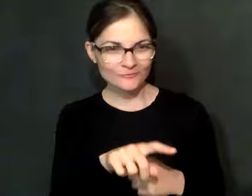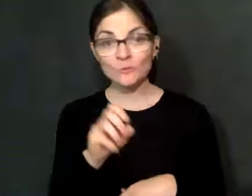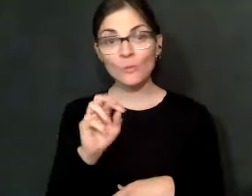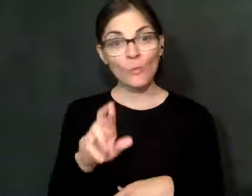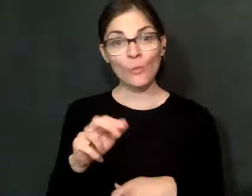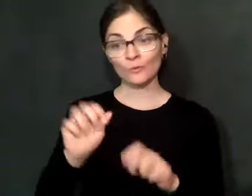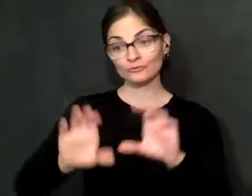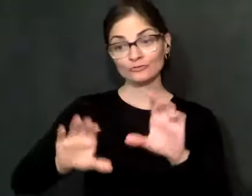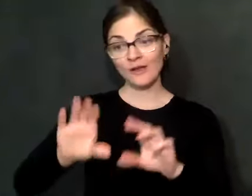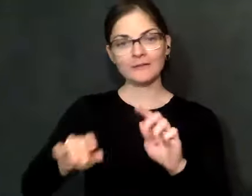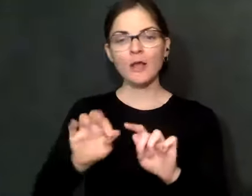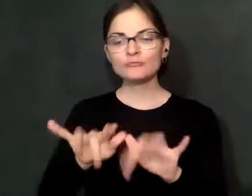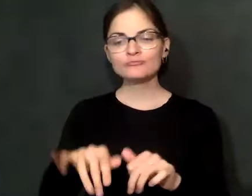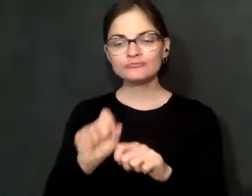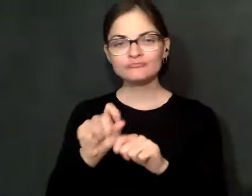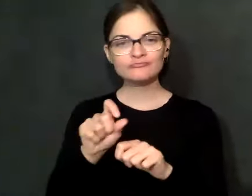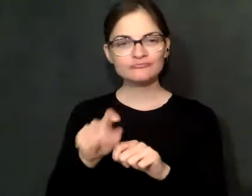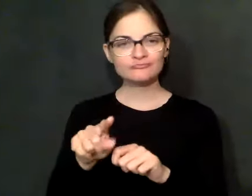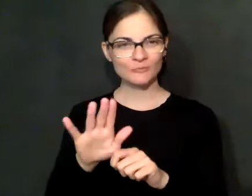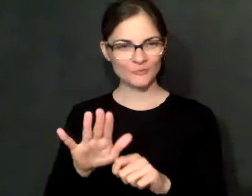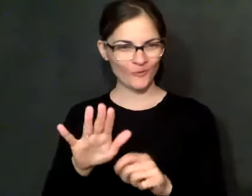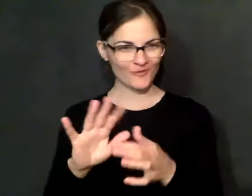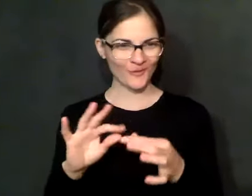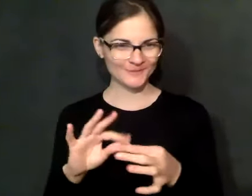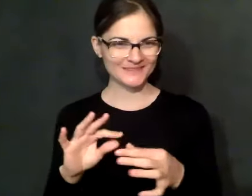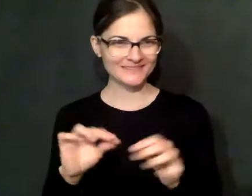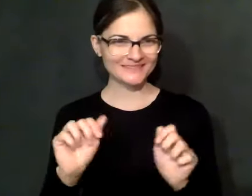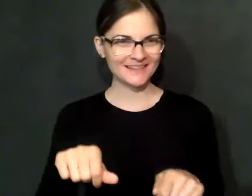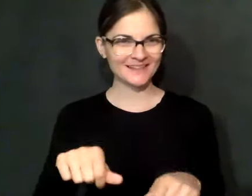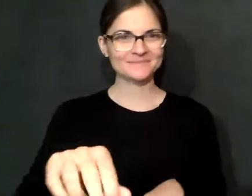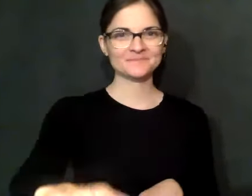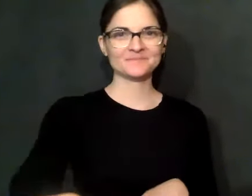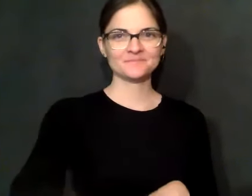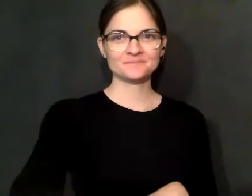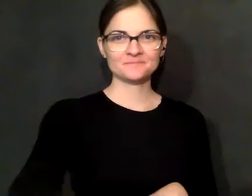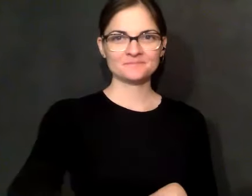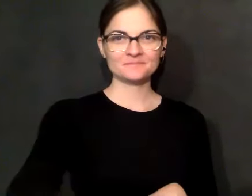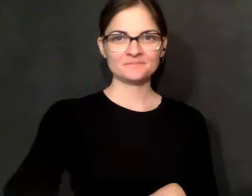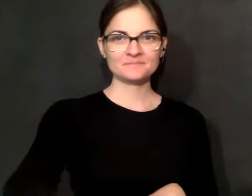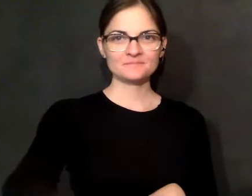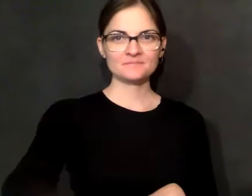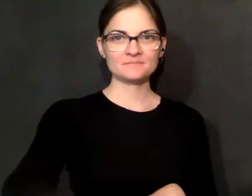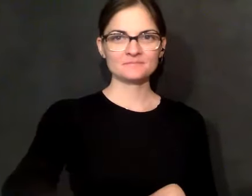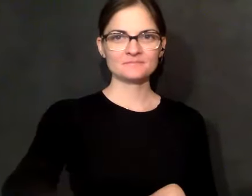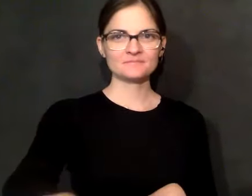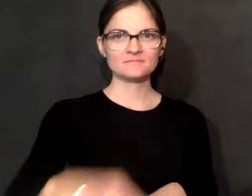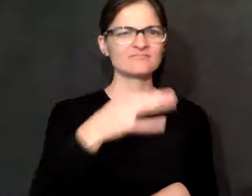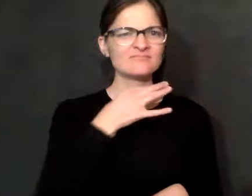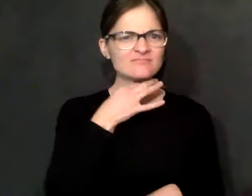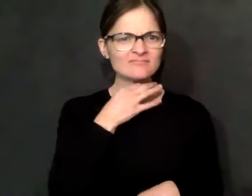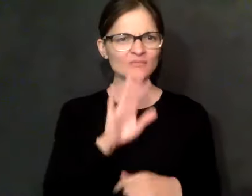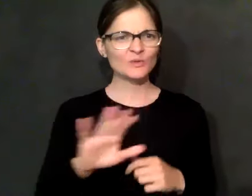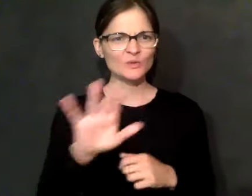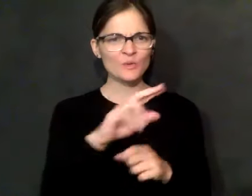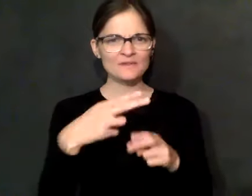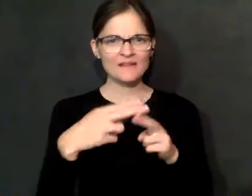am. I opened up the chat. If you want to thank the speakers, raise your hand in the your blue electronic hand.